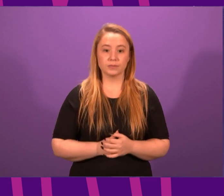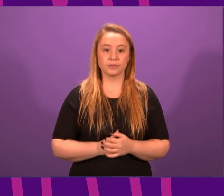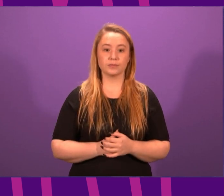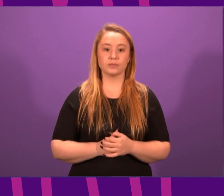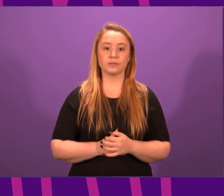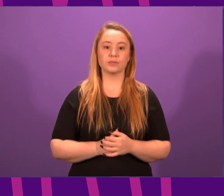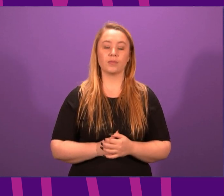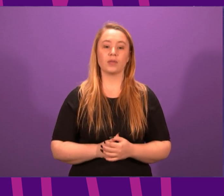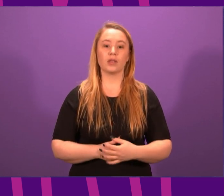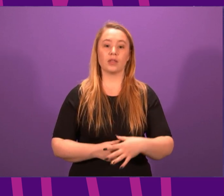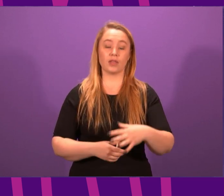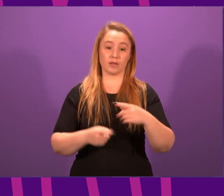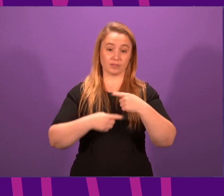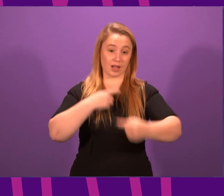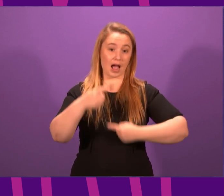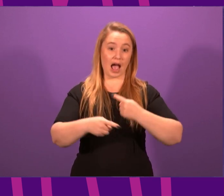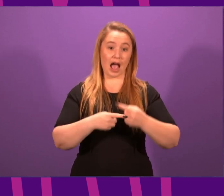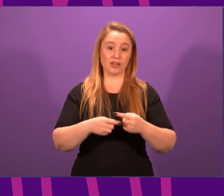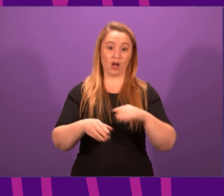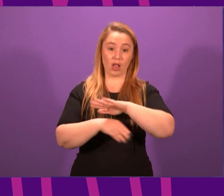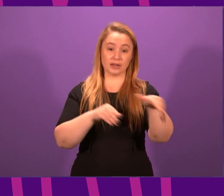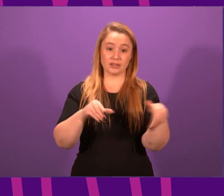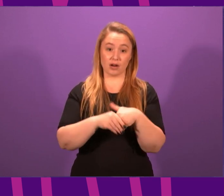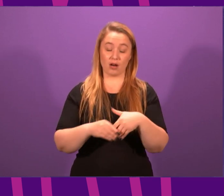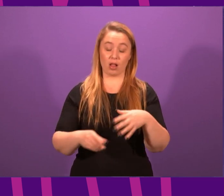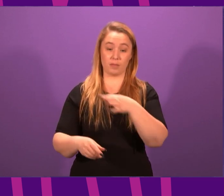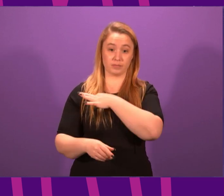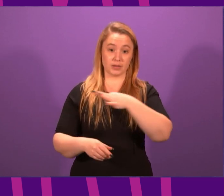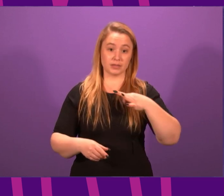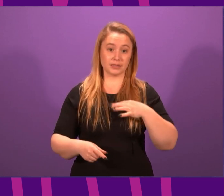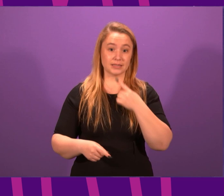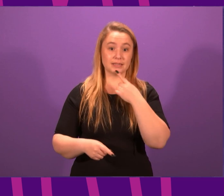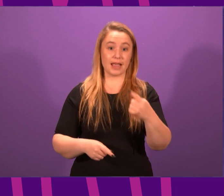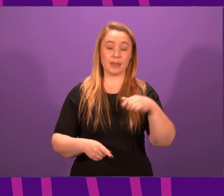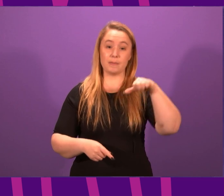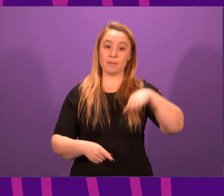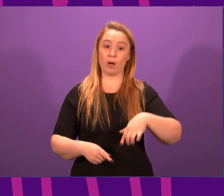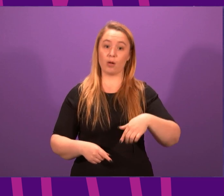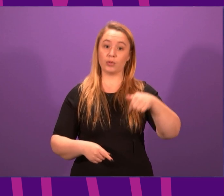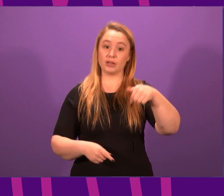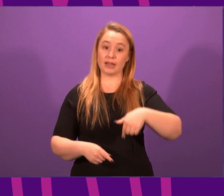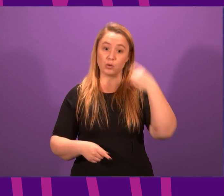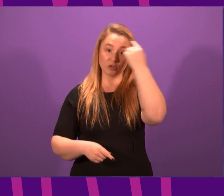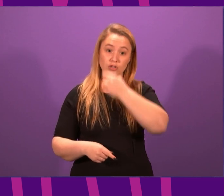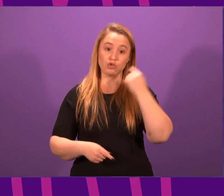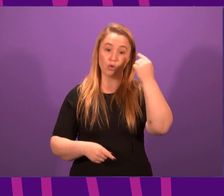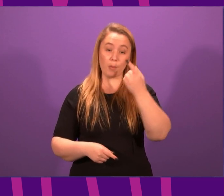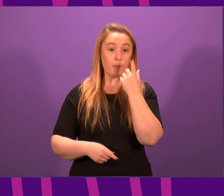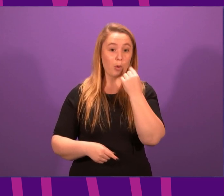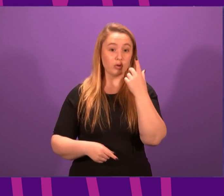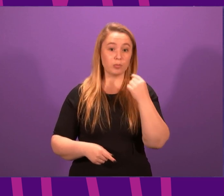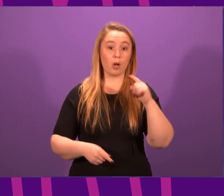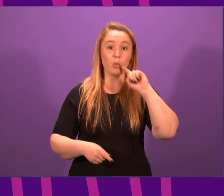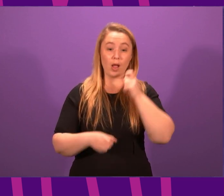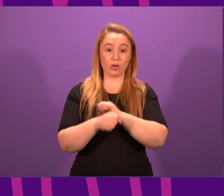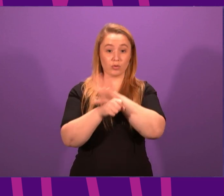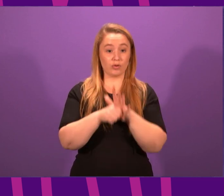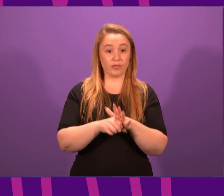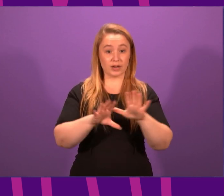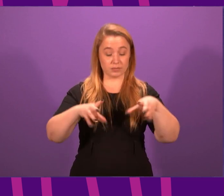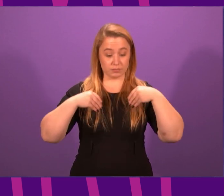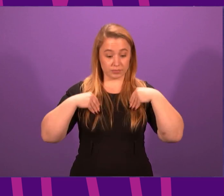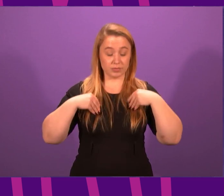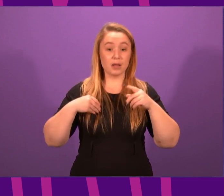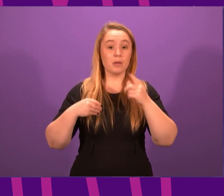of Internal Medicine reported that people with Down syndrome have at least 10 times the risk of dying of COVID-19 than the general